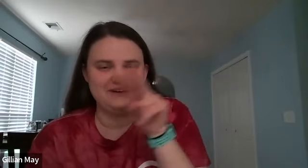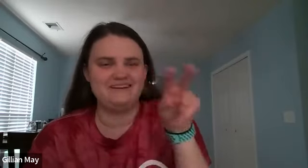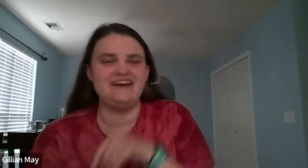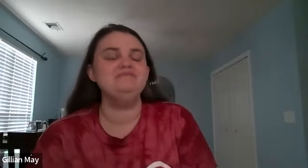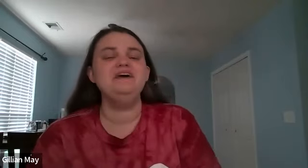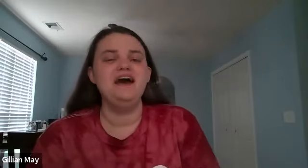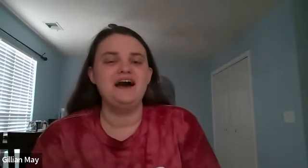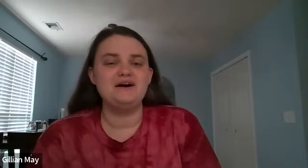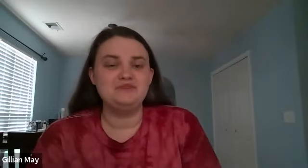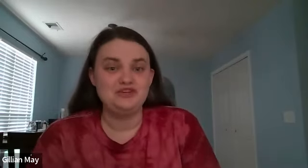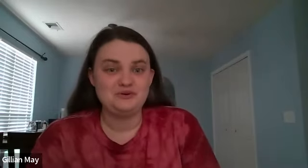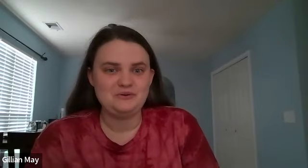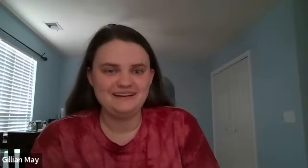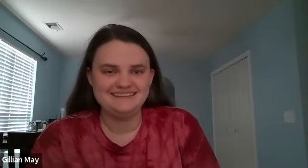right, right. U.